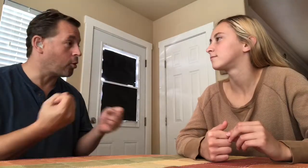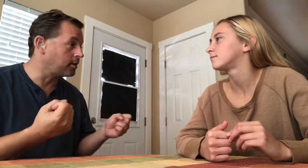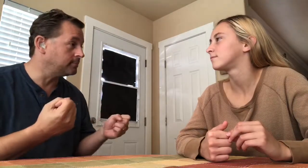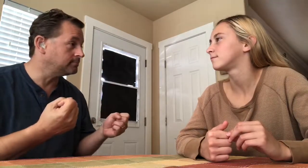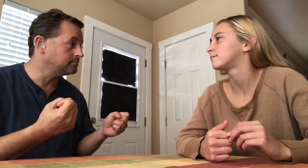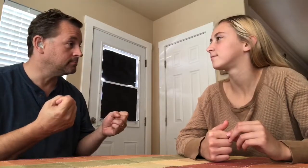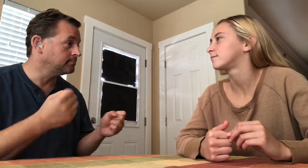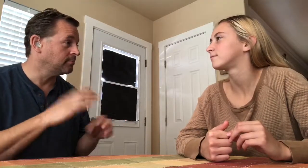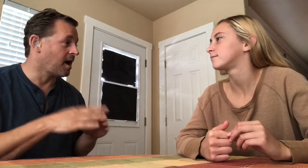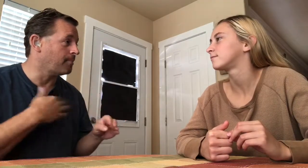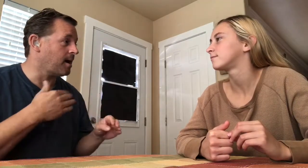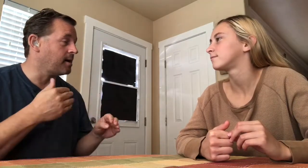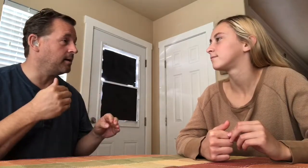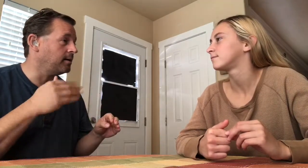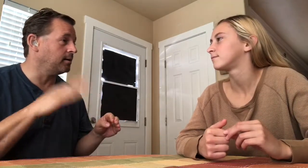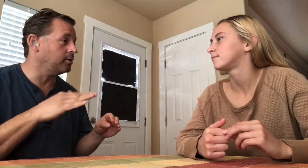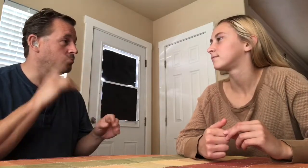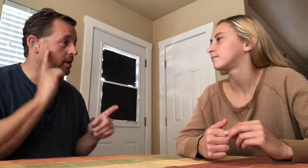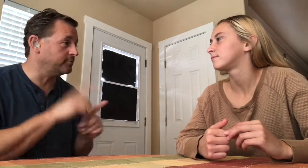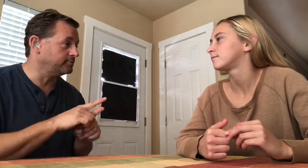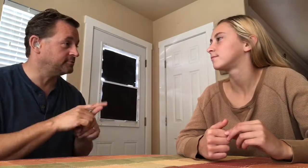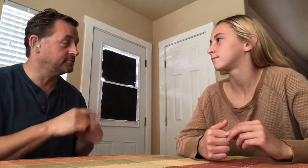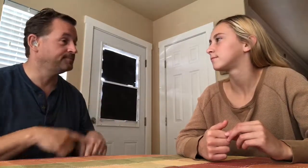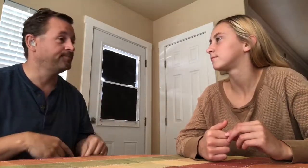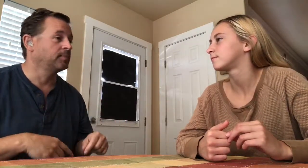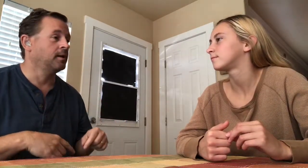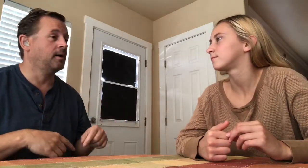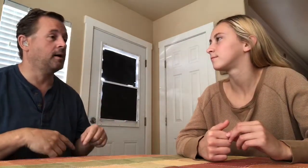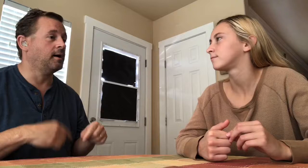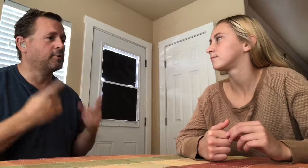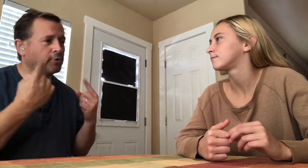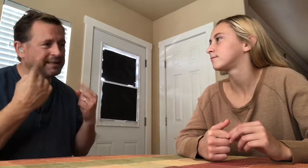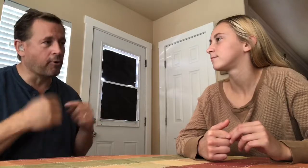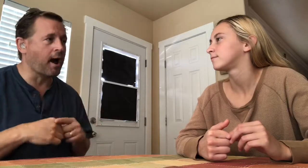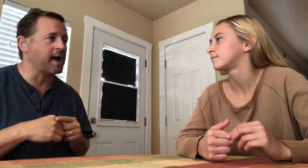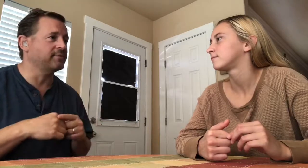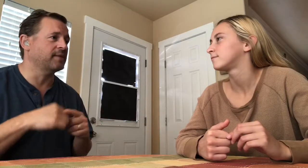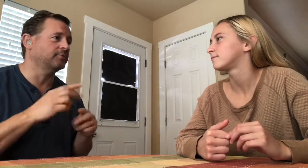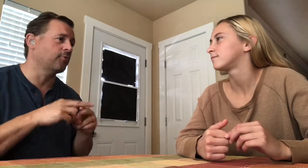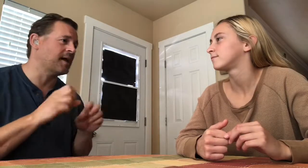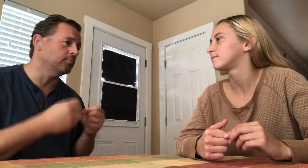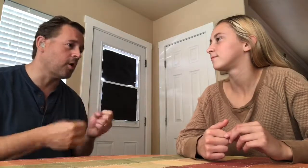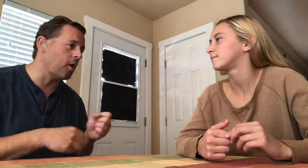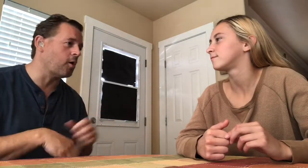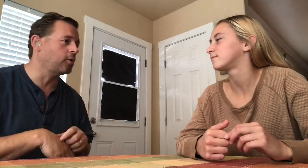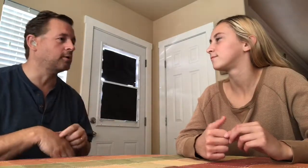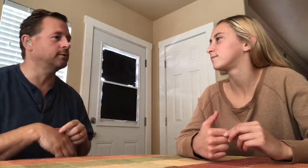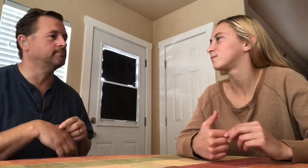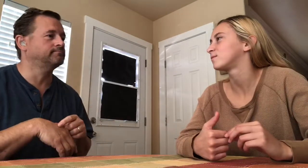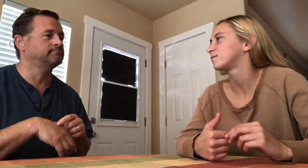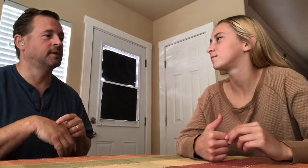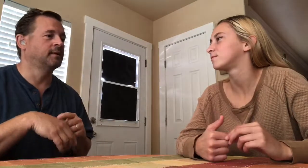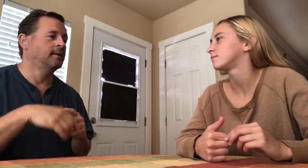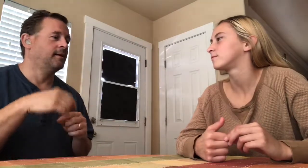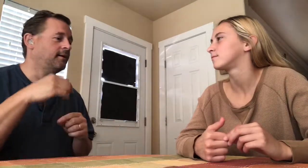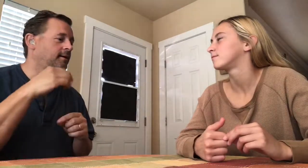broke on my little brother. He cried that the train broke, and